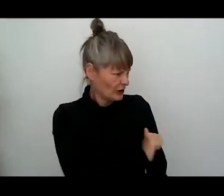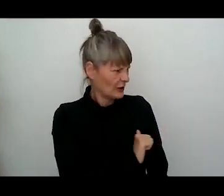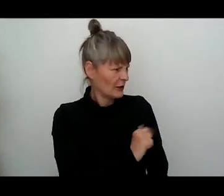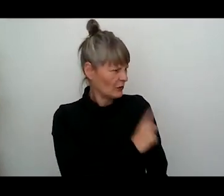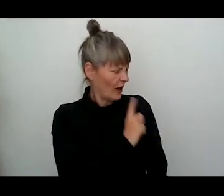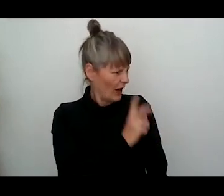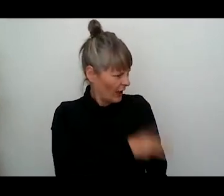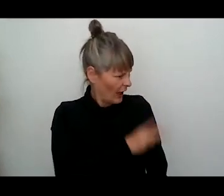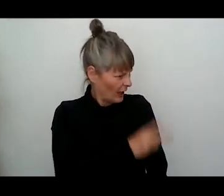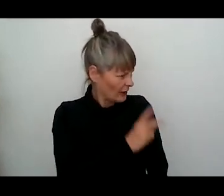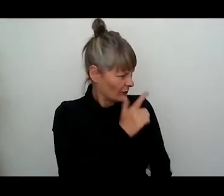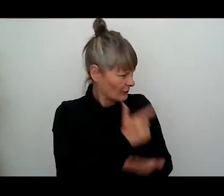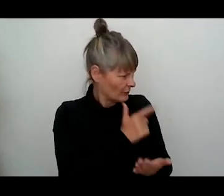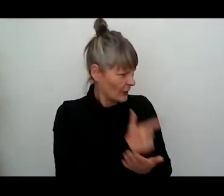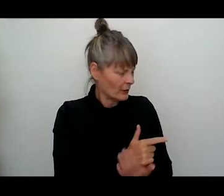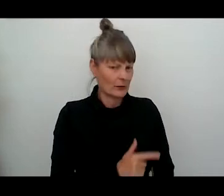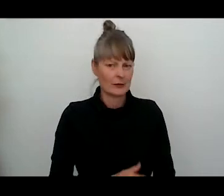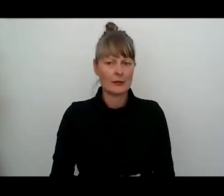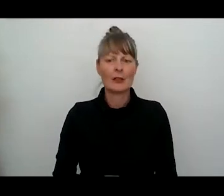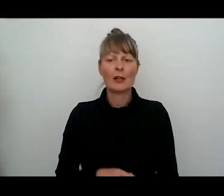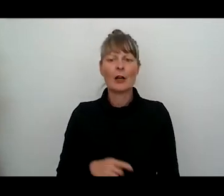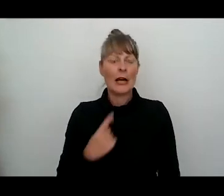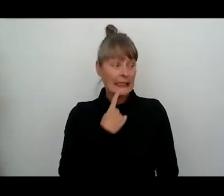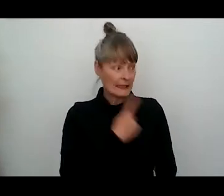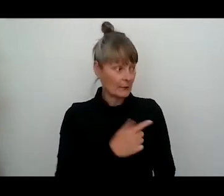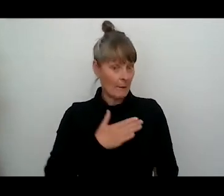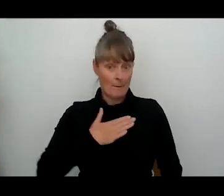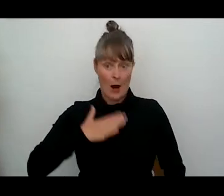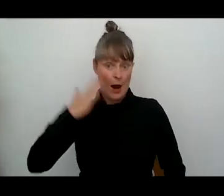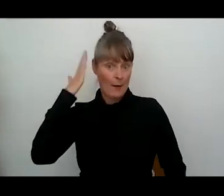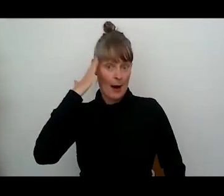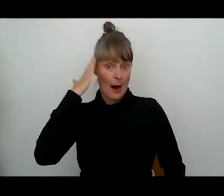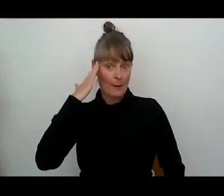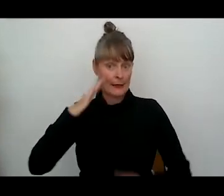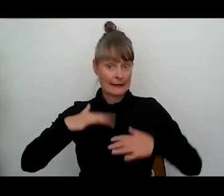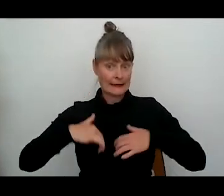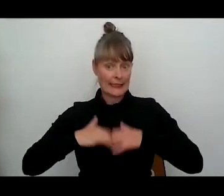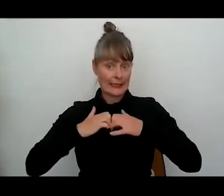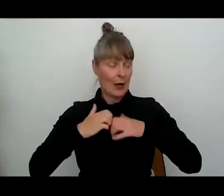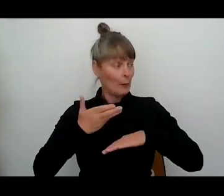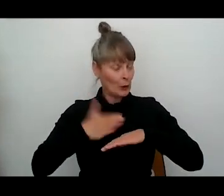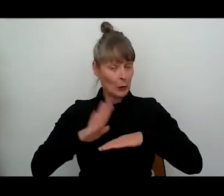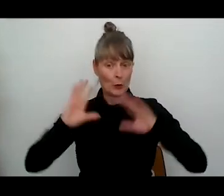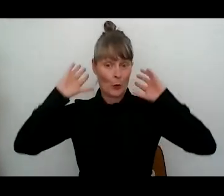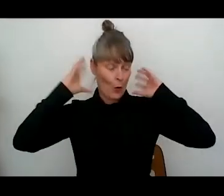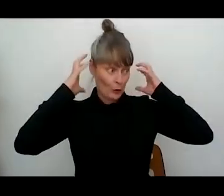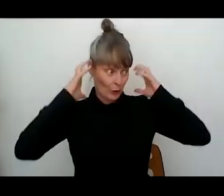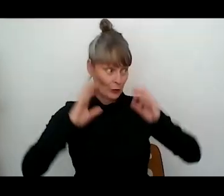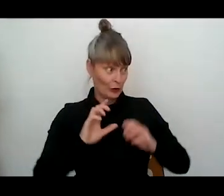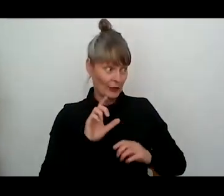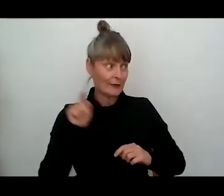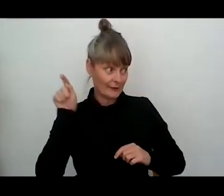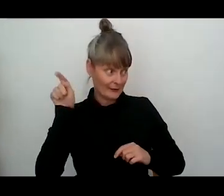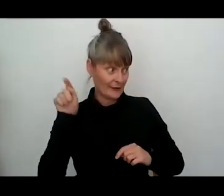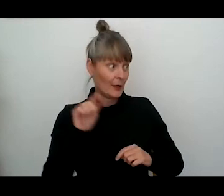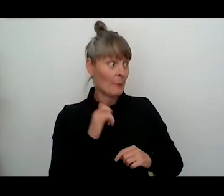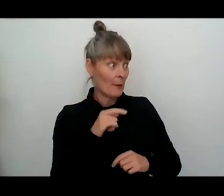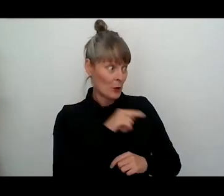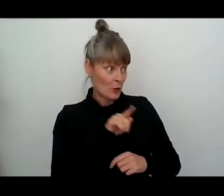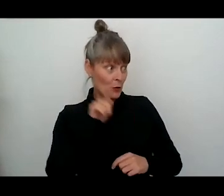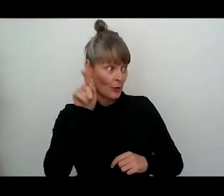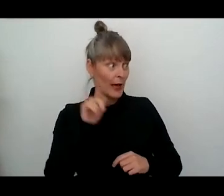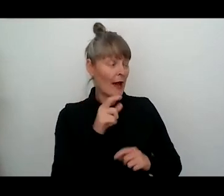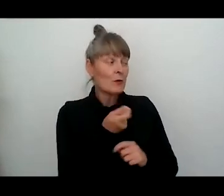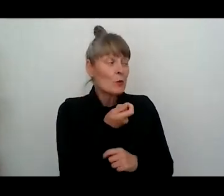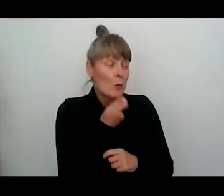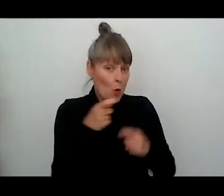what he did was, he said, look, my mom just started a new audiology clinic. I think you need to come in. She's got these tiny hearing aids.